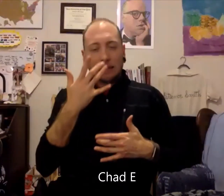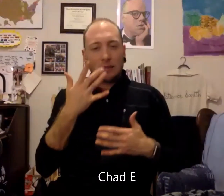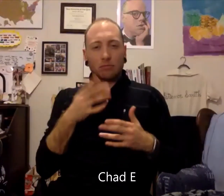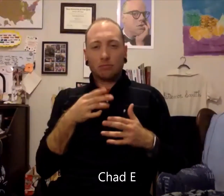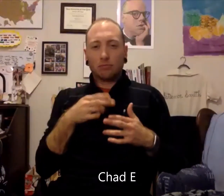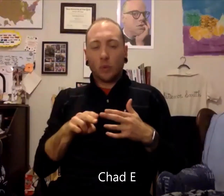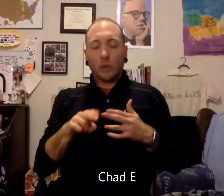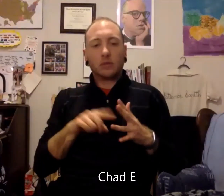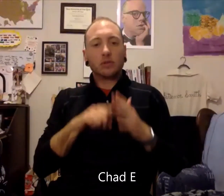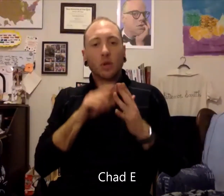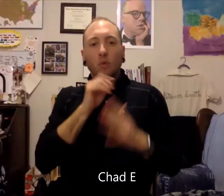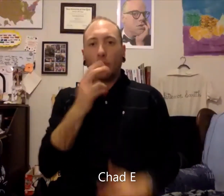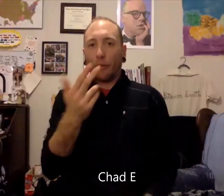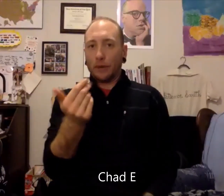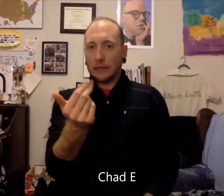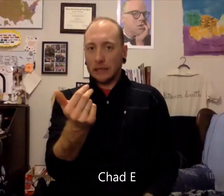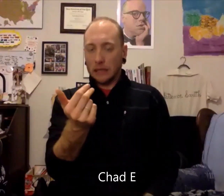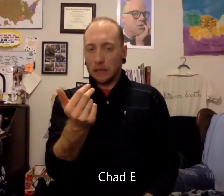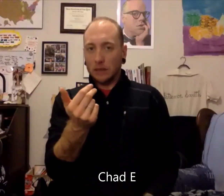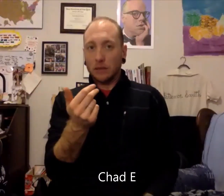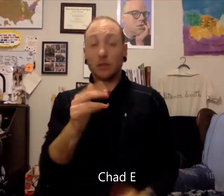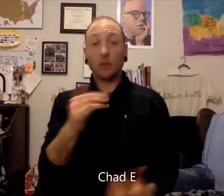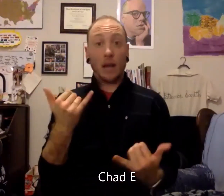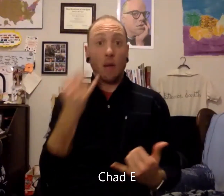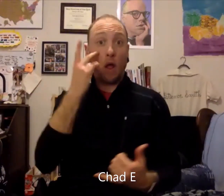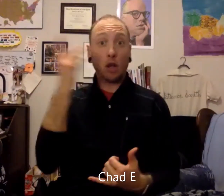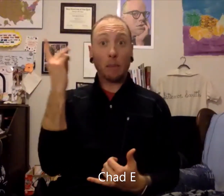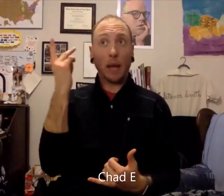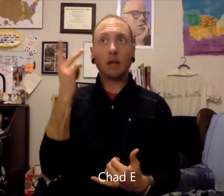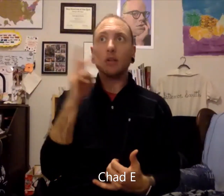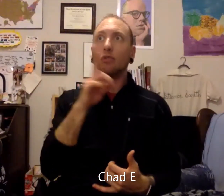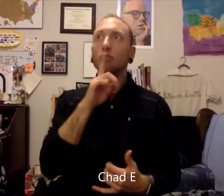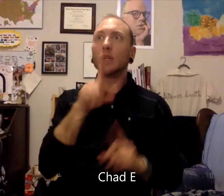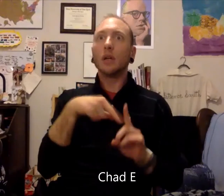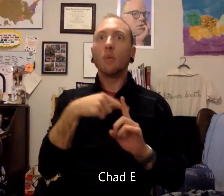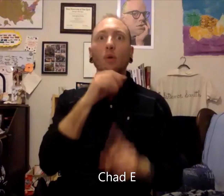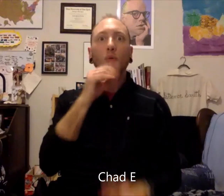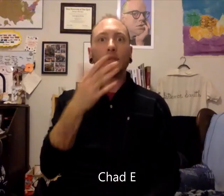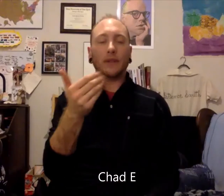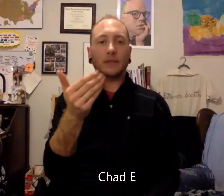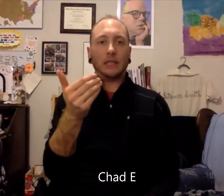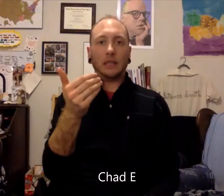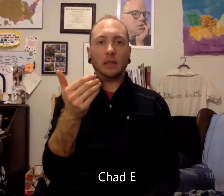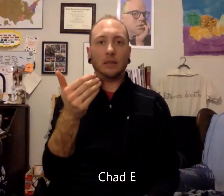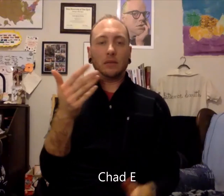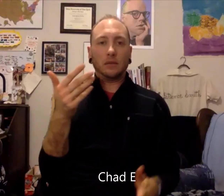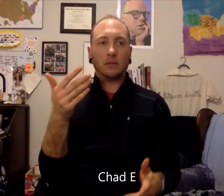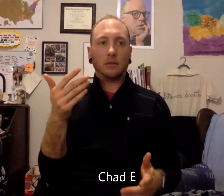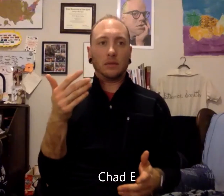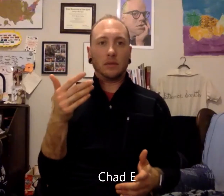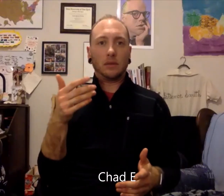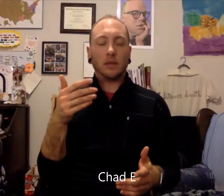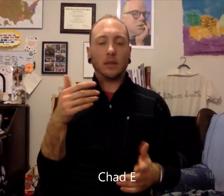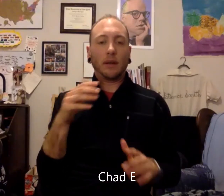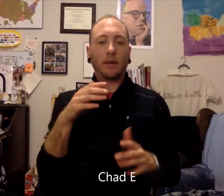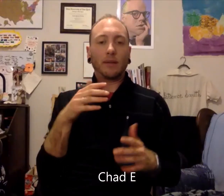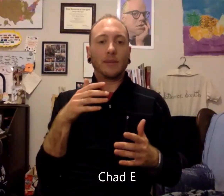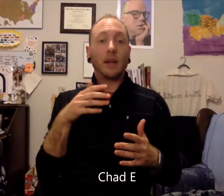13. Looking back, by the time I was 15, I'd probably lost the power to choose whether I drank or not. And I just didn't know it yet, because I didn't know